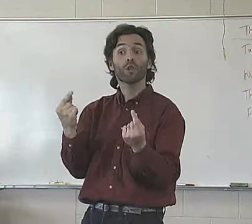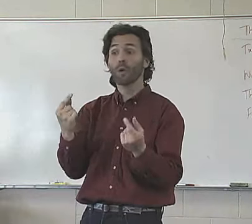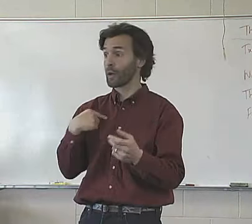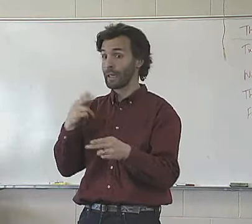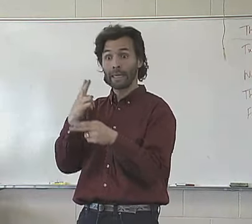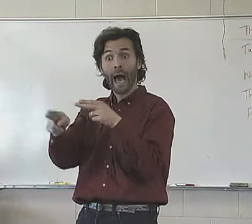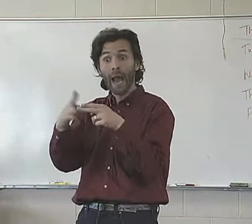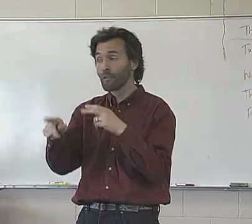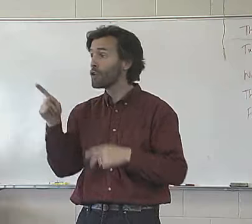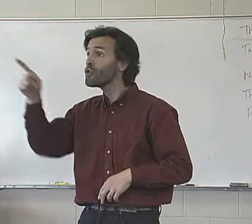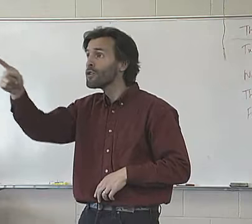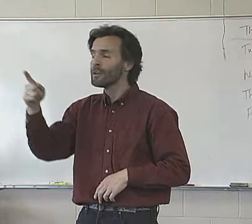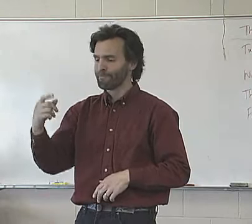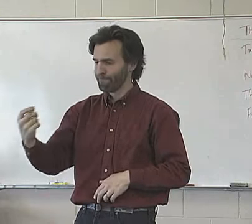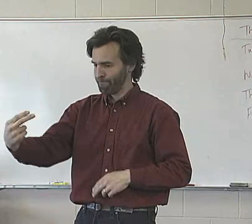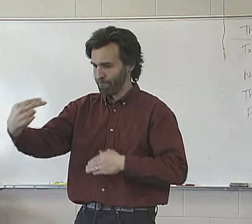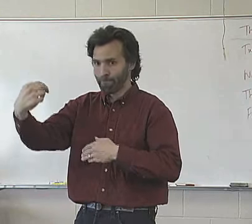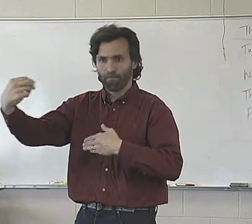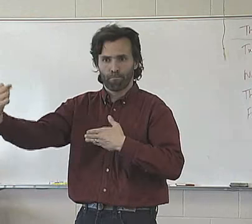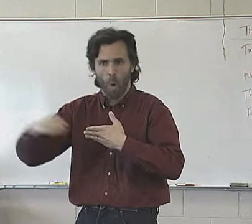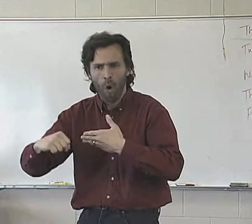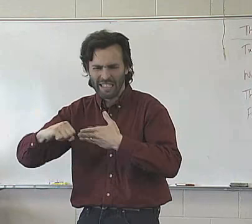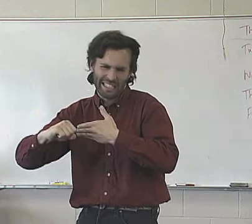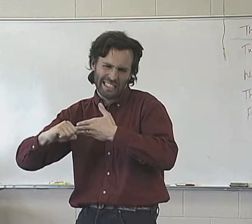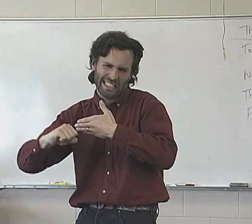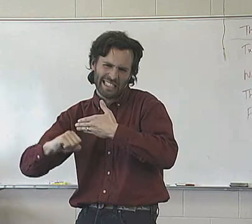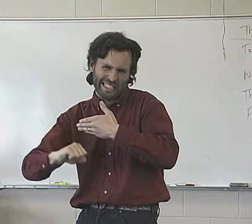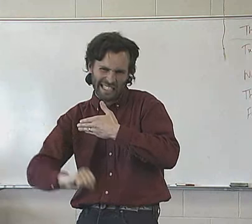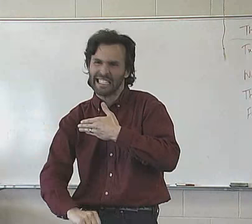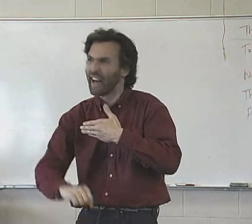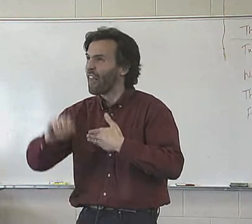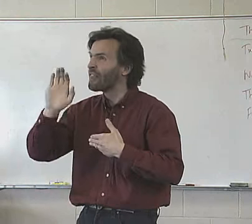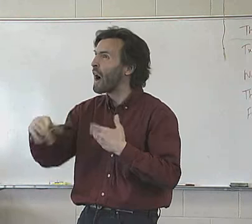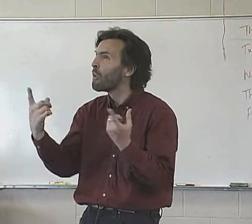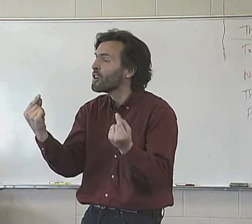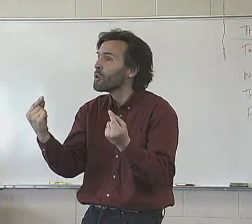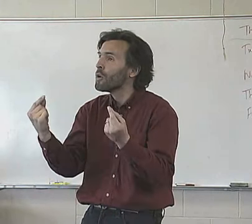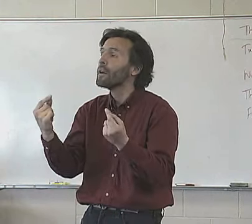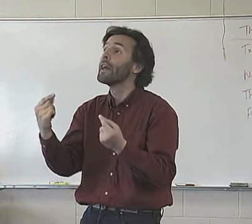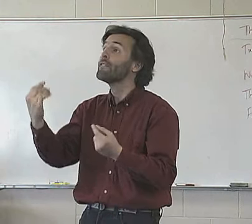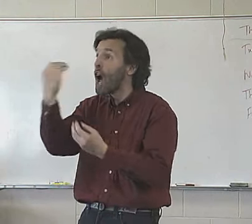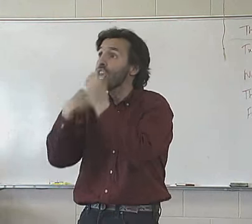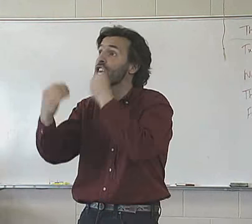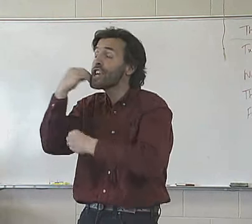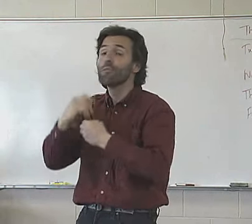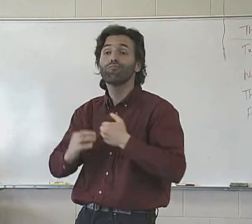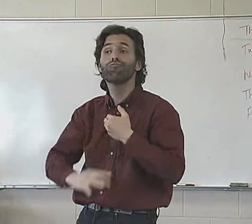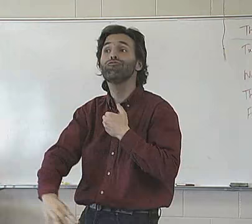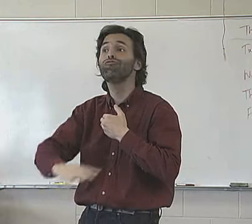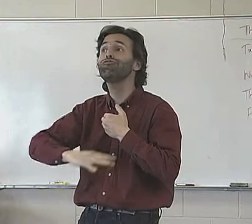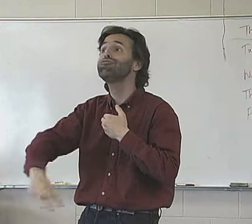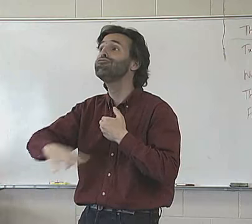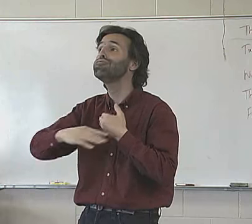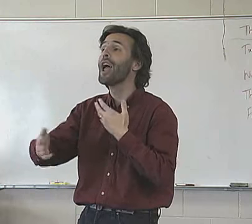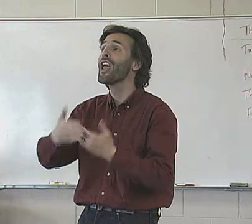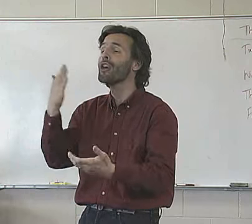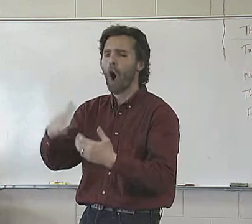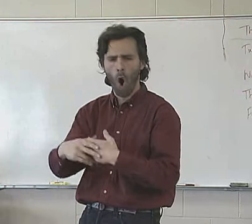out your knife, you put it to your stomach, and you rip a hole in your stomach. And that way, you can eat as much as you want. Oh, won't that